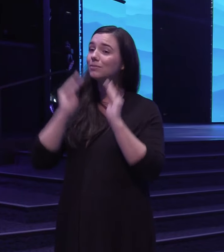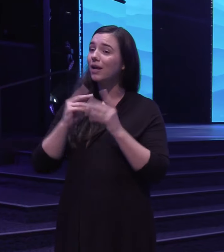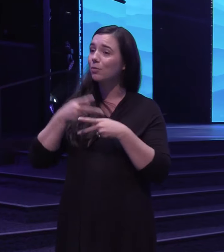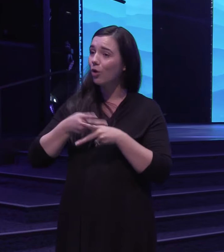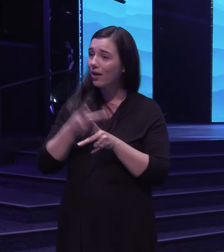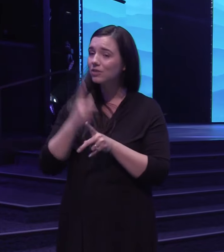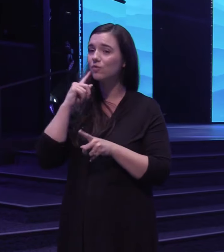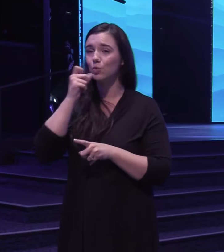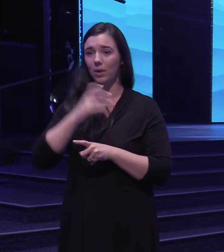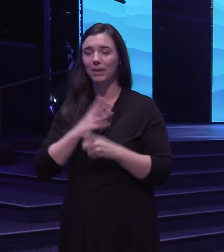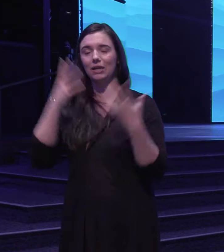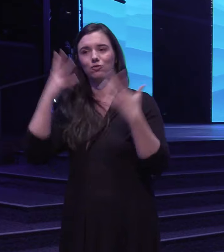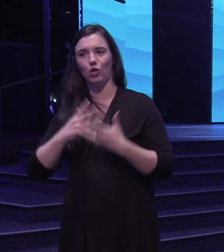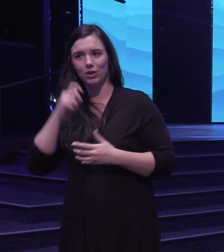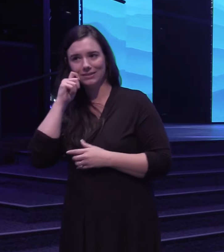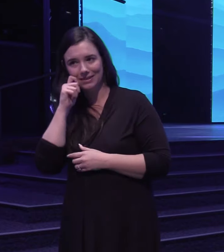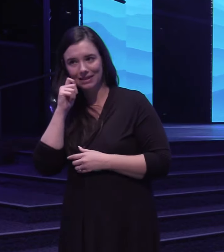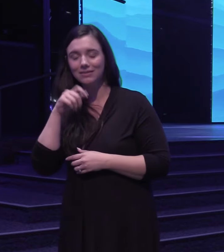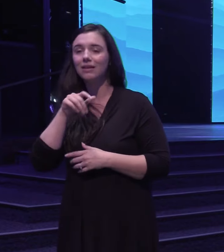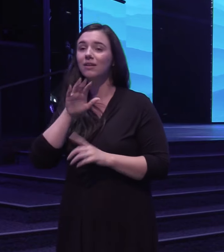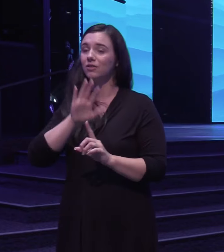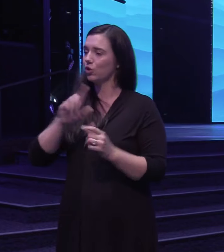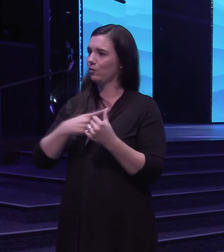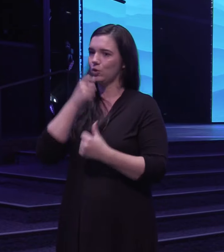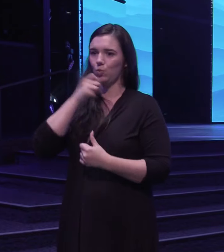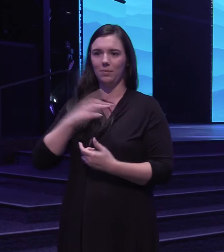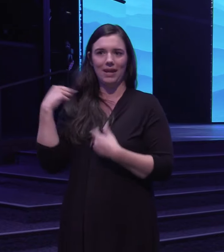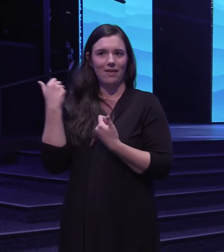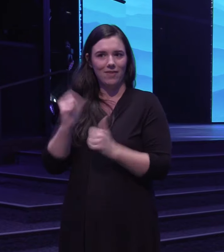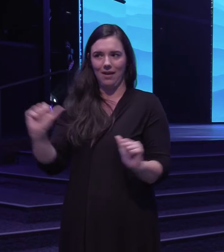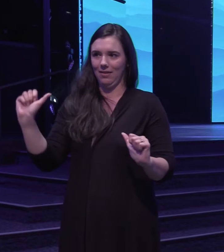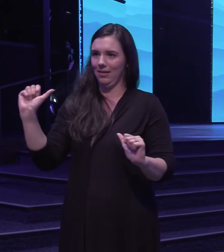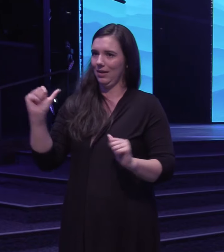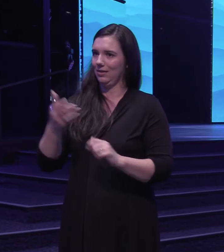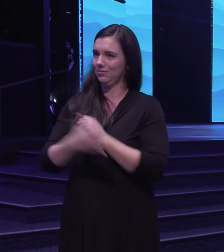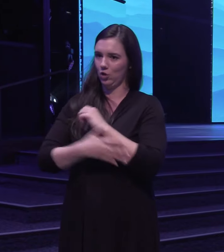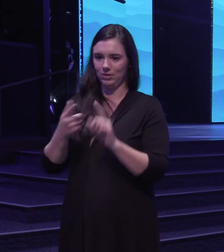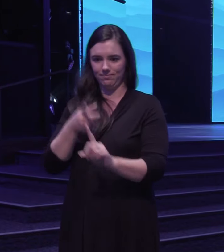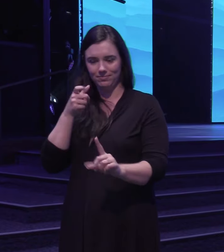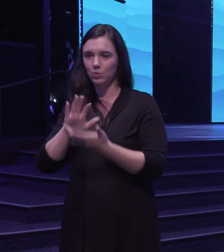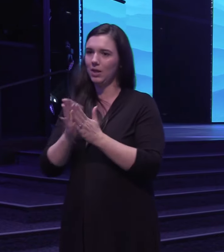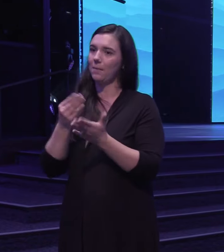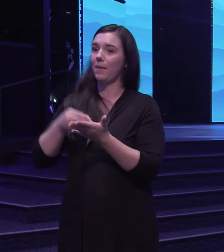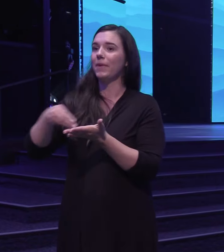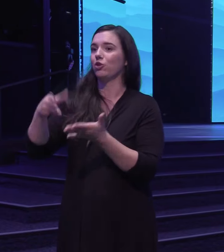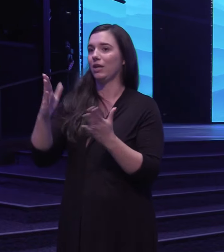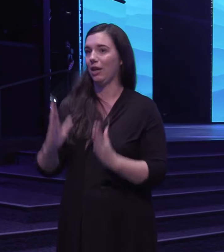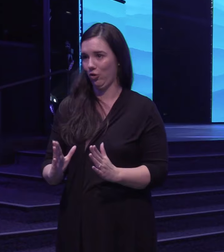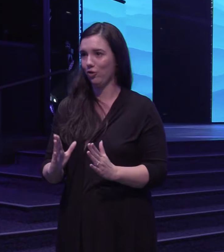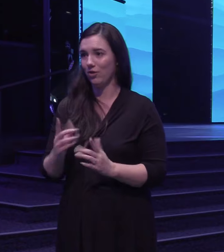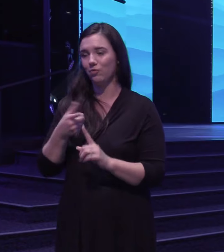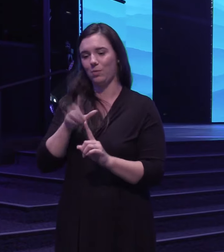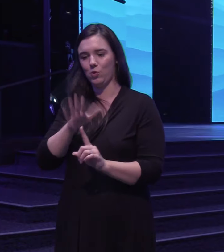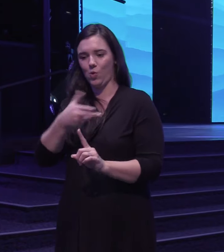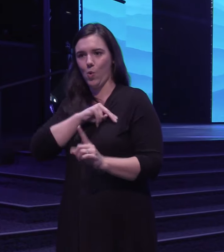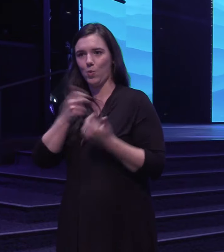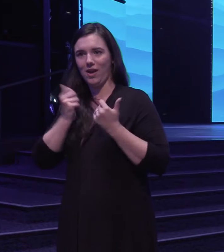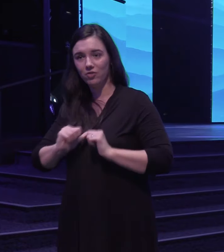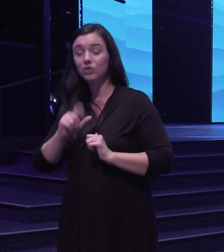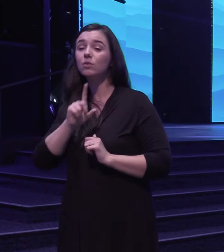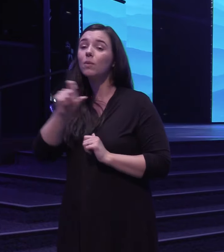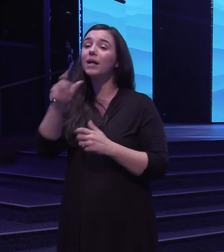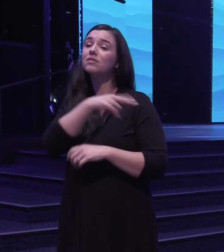products for women of dark complexion, was the first woman of any nationality in America to become a millionaire on her own efforts. You'll walk